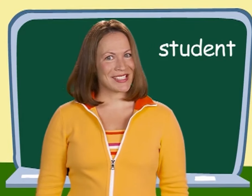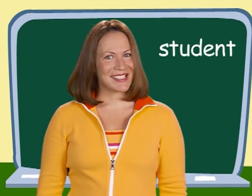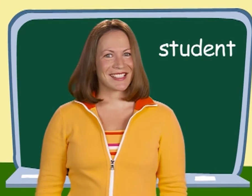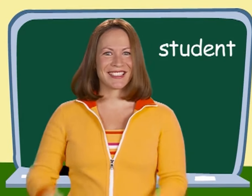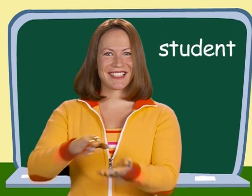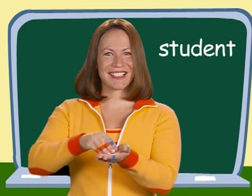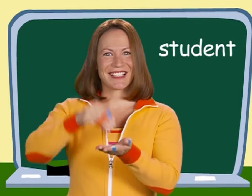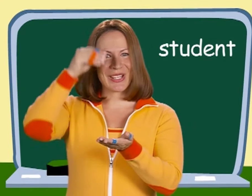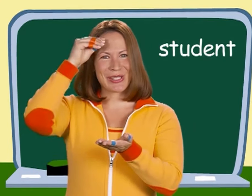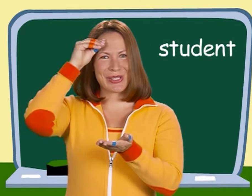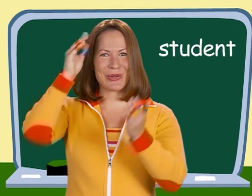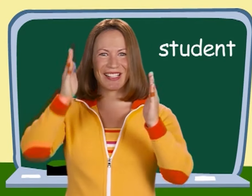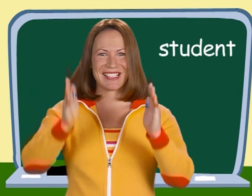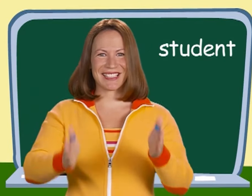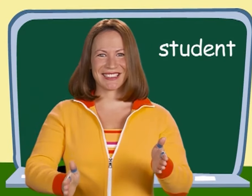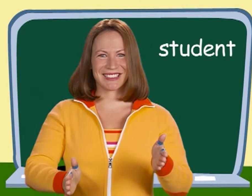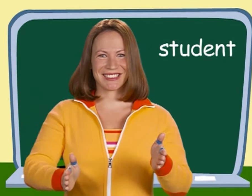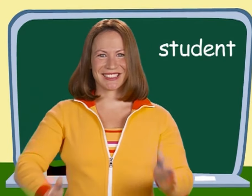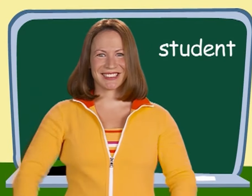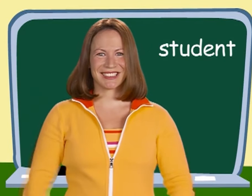learns. Student.